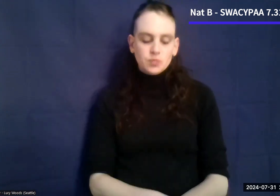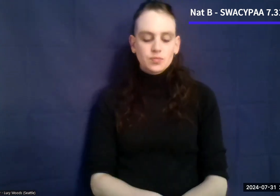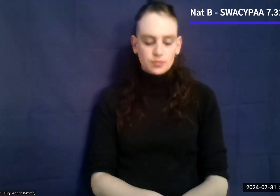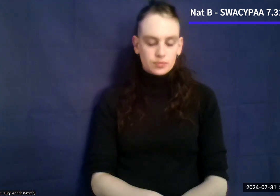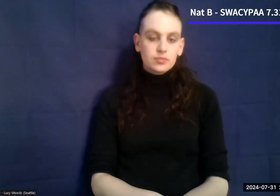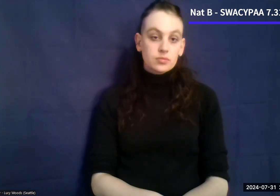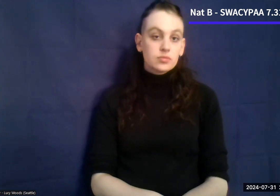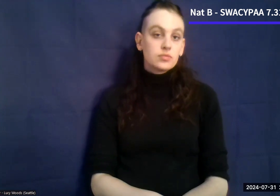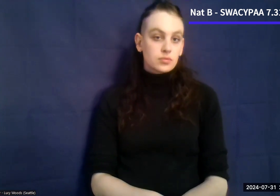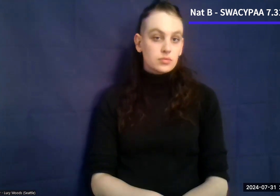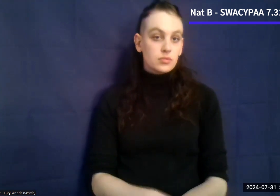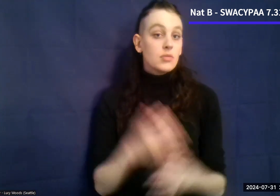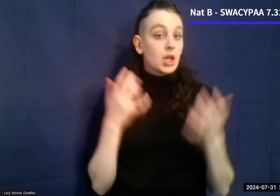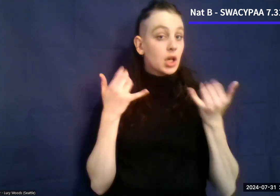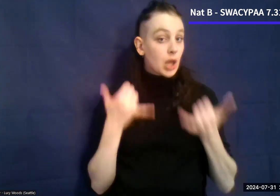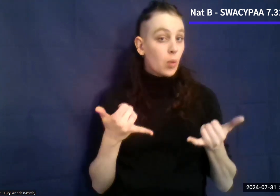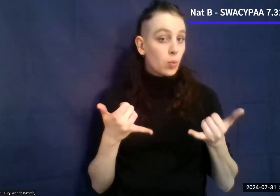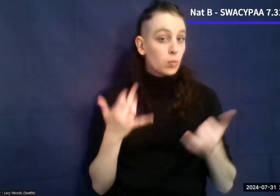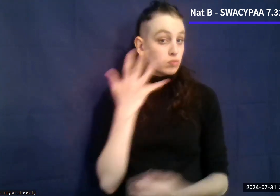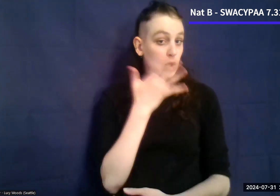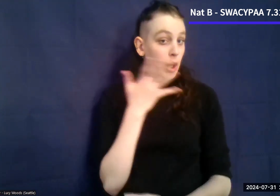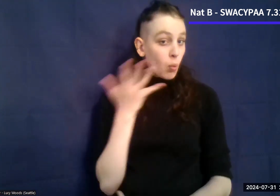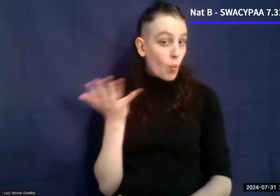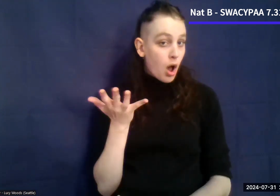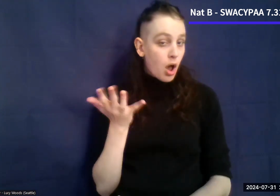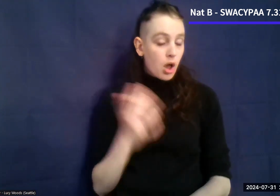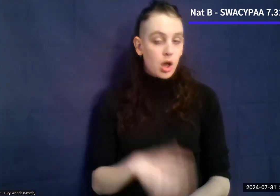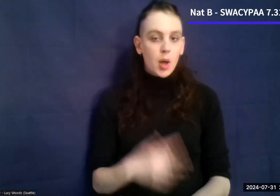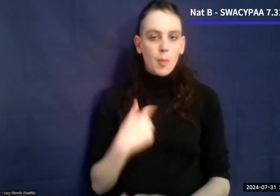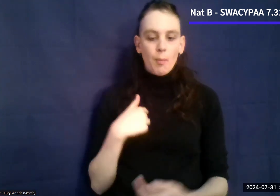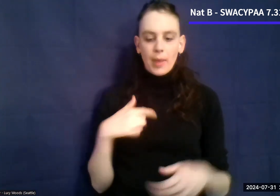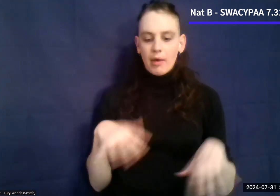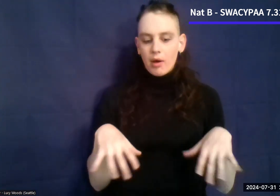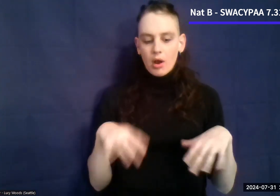What it looks like now is I'm on a host committee and I'm freaking out